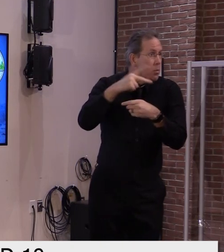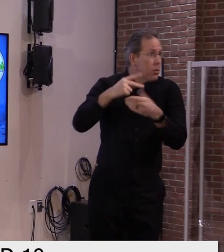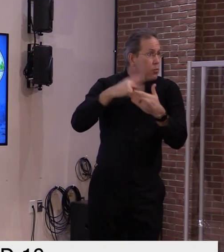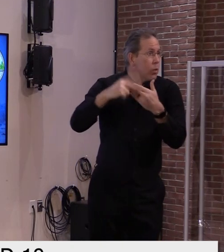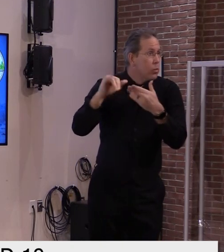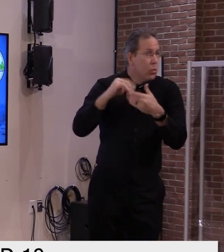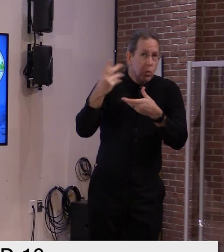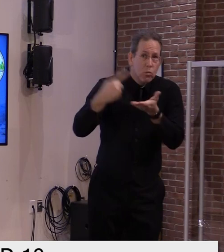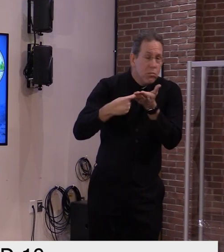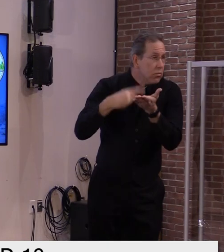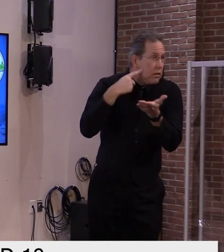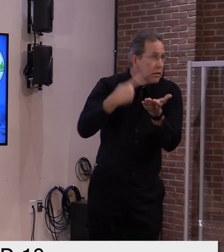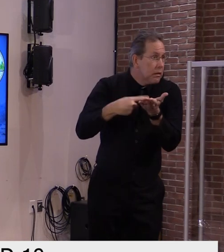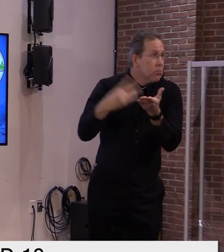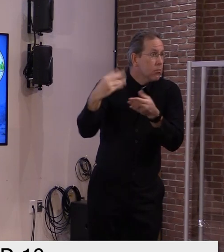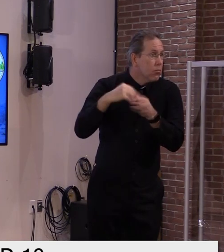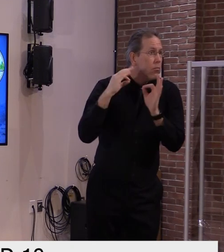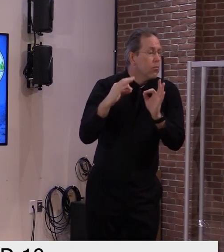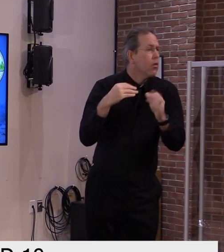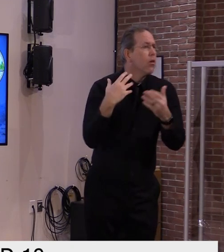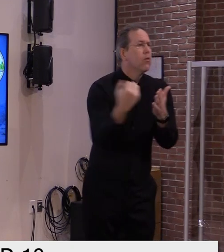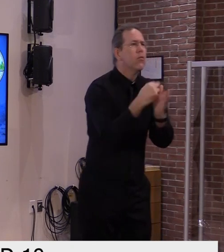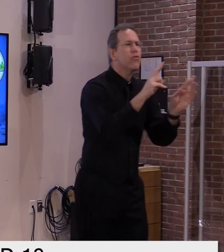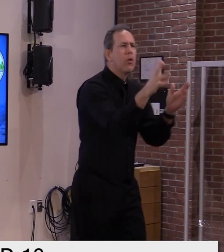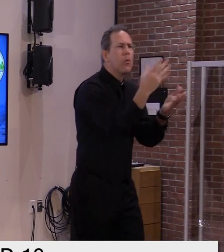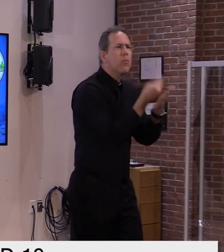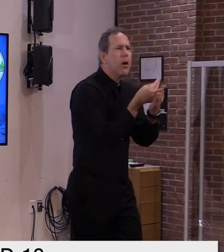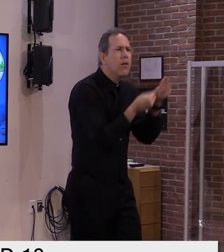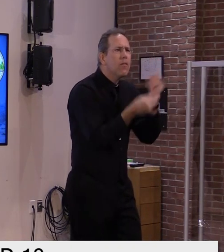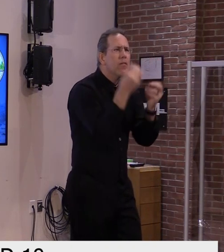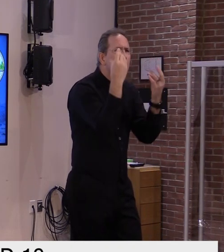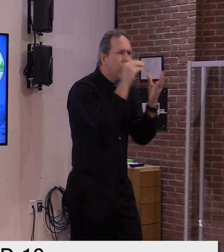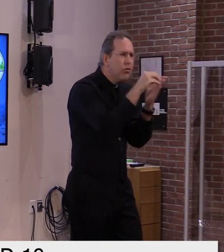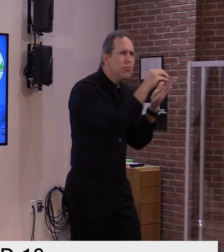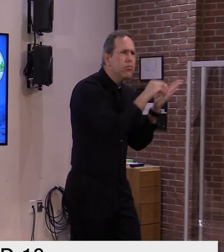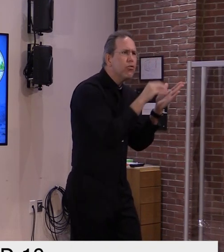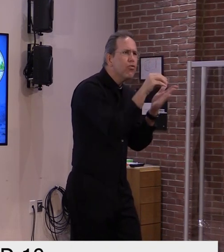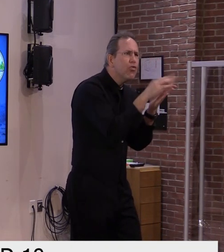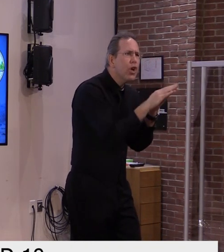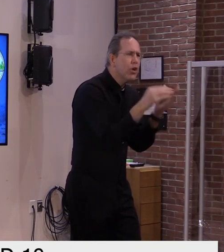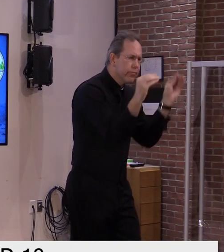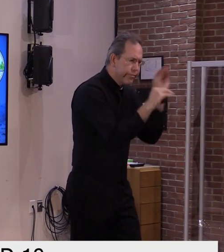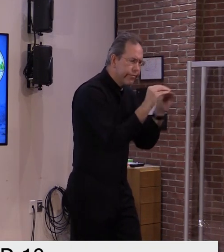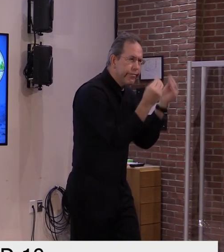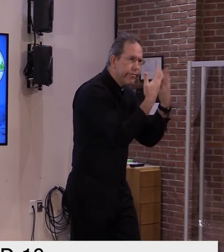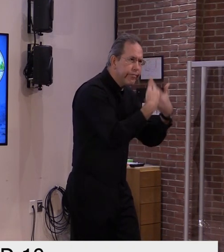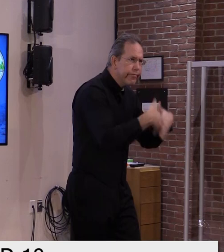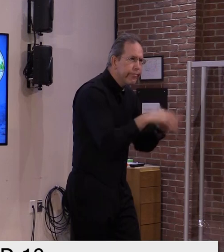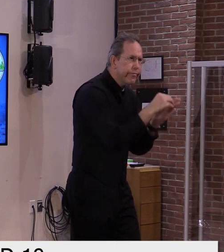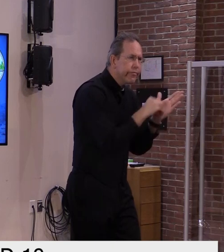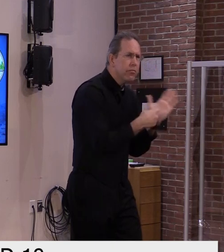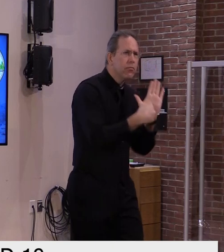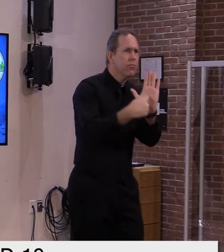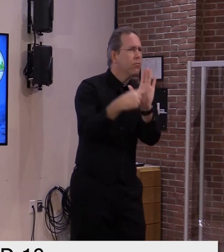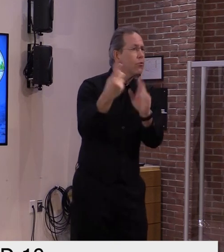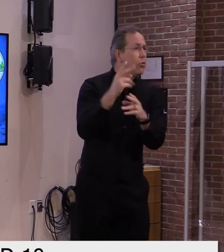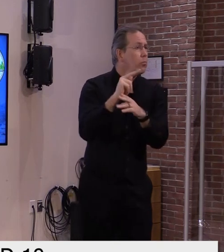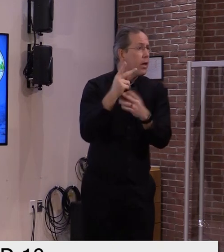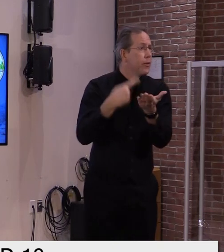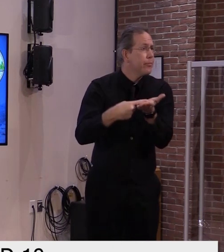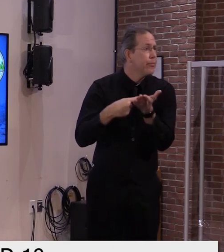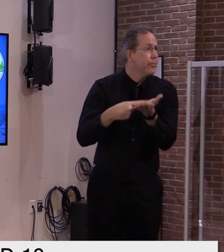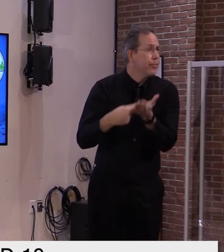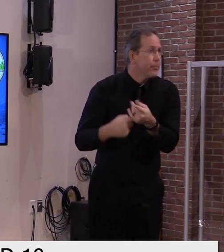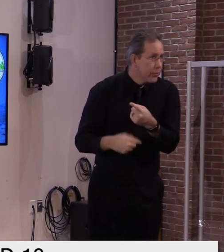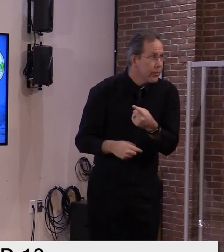this round and start pulling together the needed financial information so you're ready to submit as soon as your institution starts